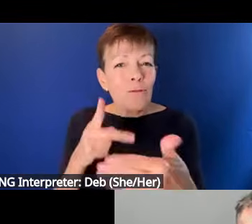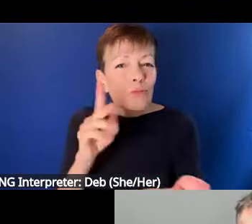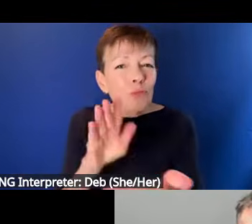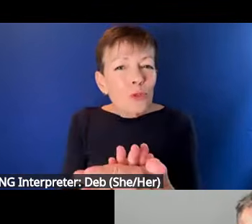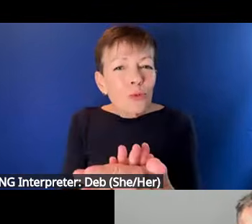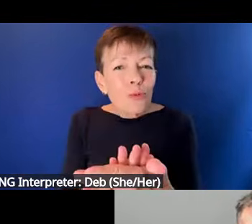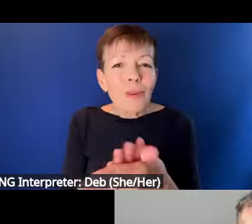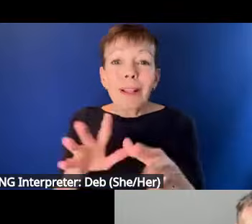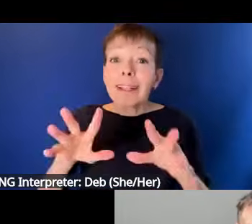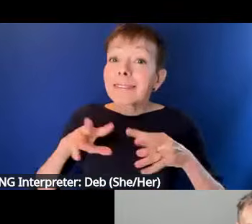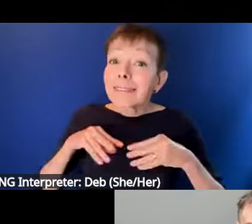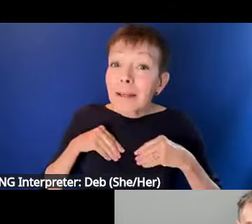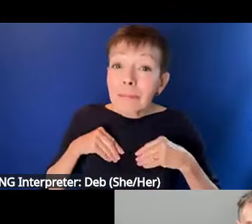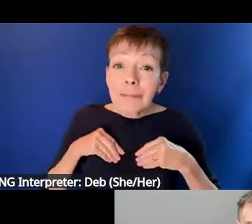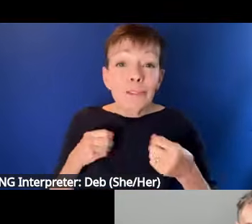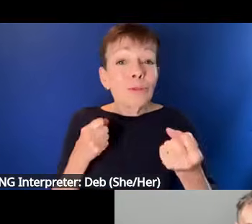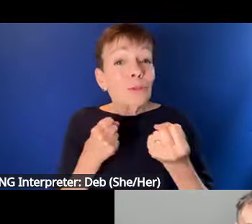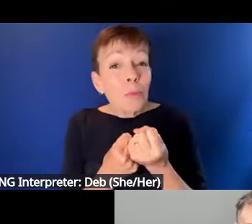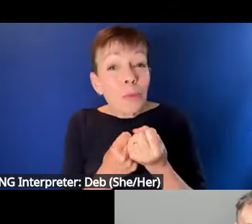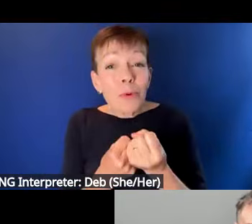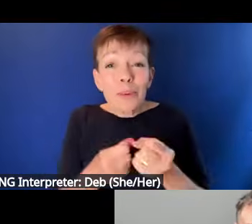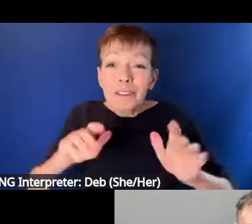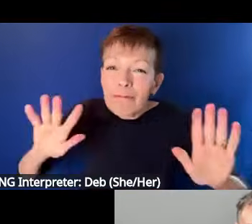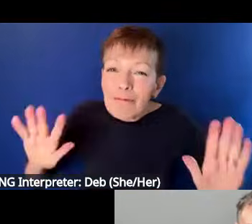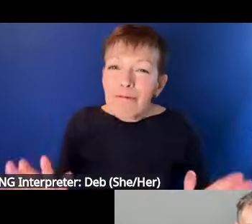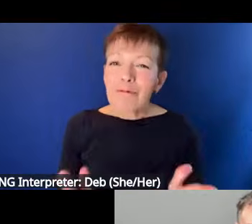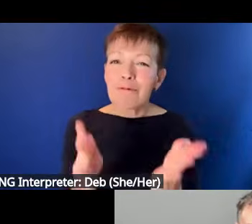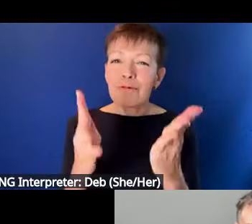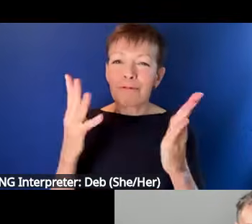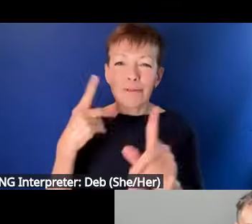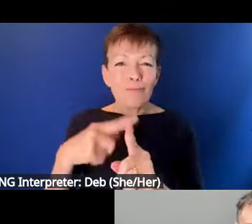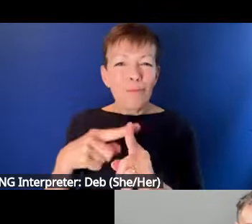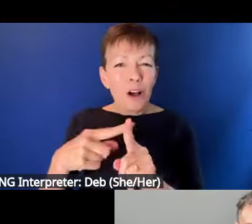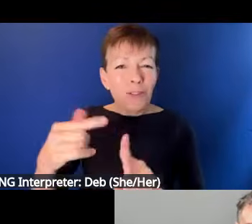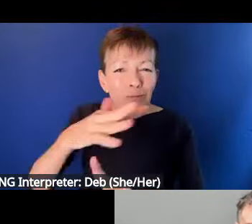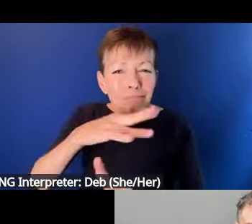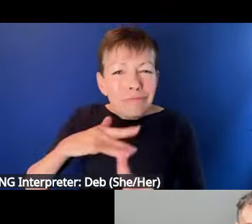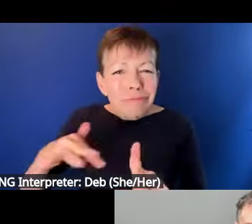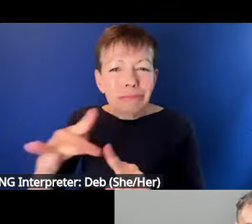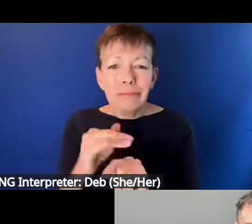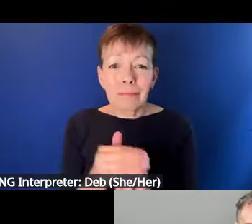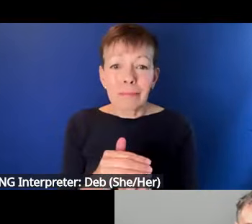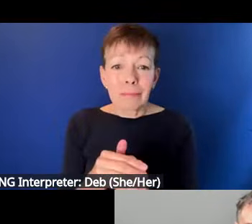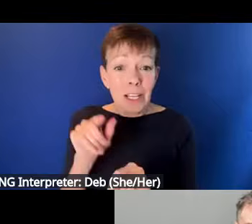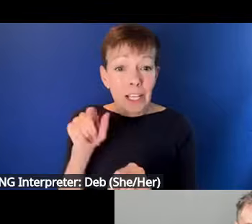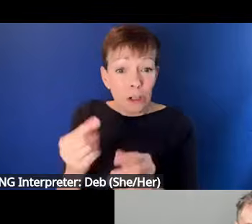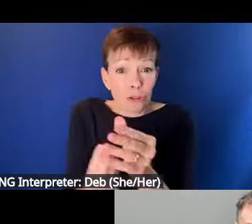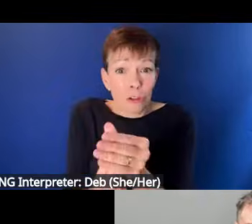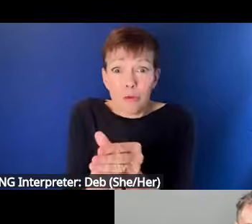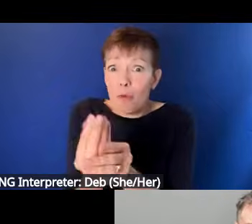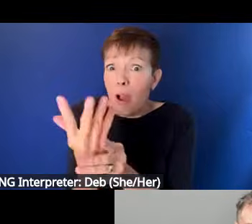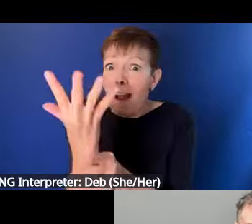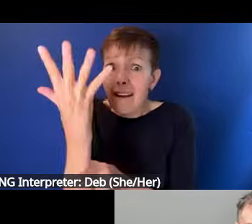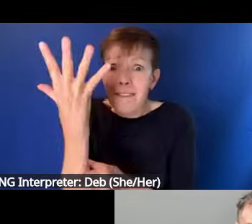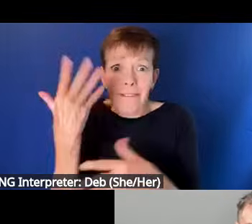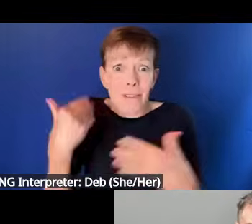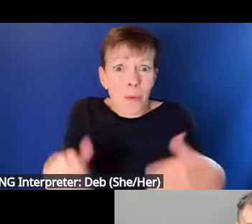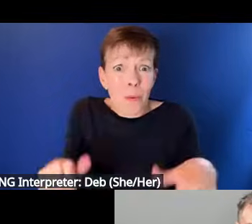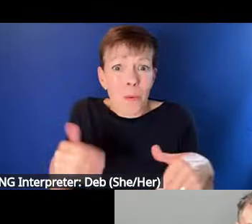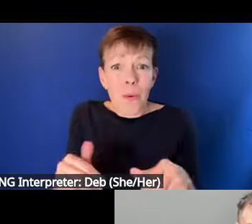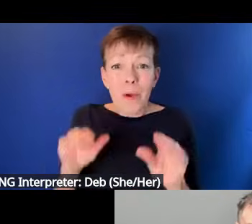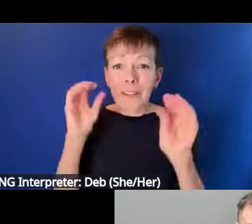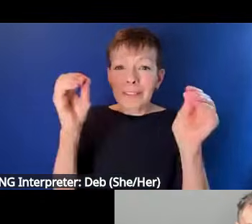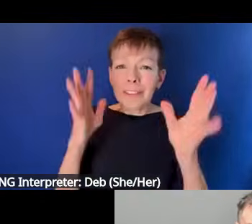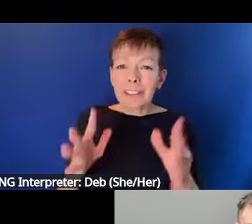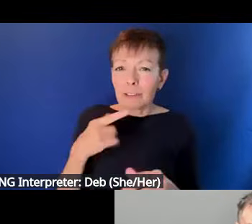supported, nurtured, encouraged. She thrived in this environment, and the teachers described her as